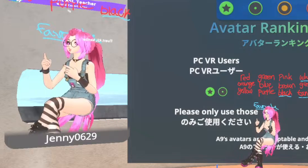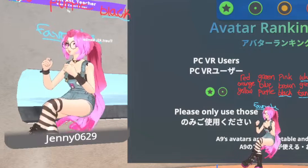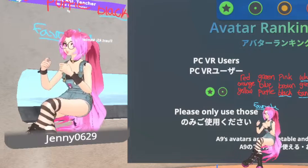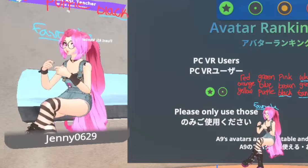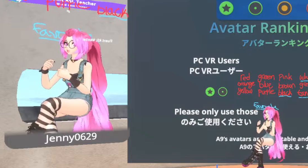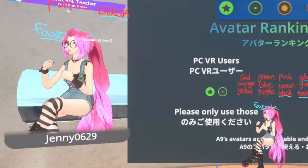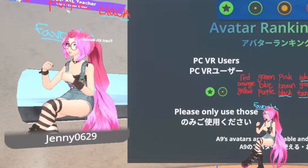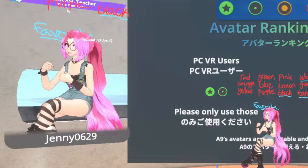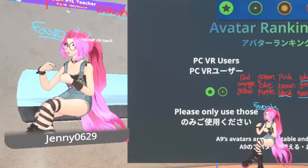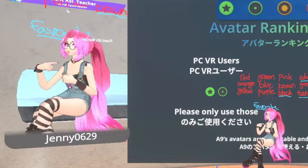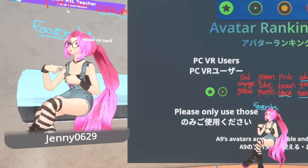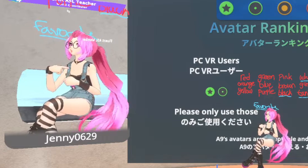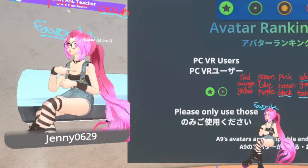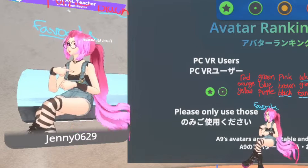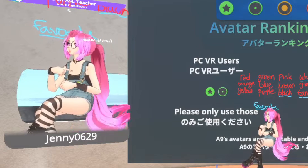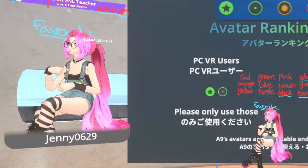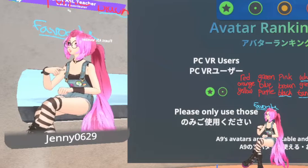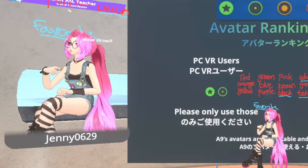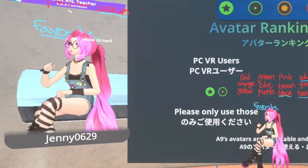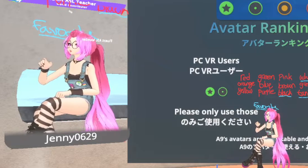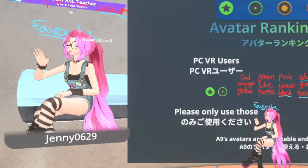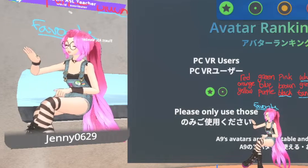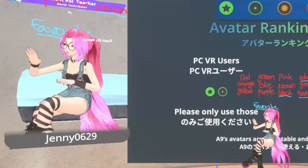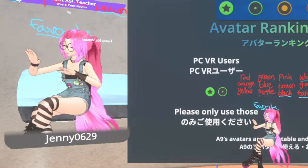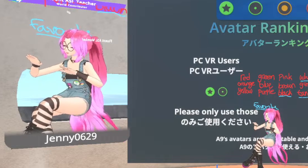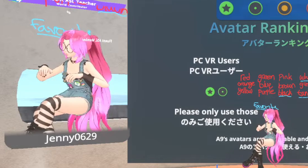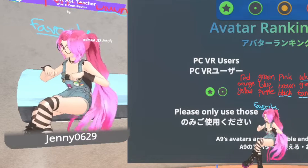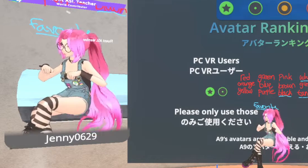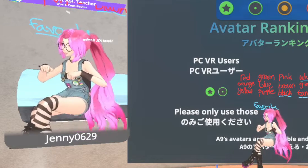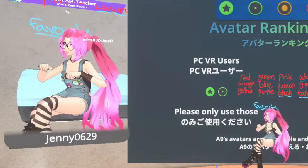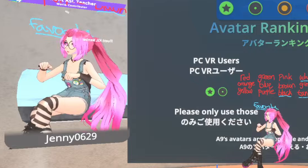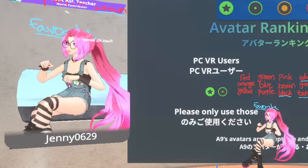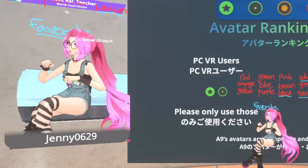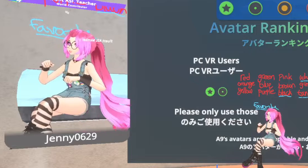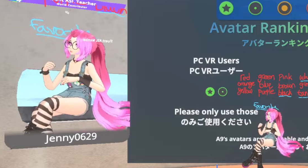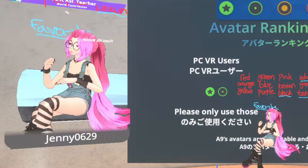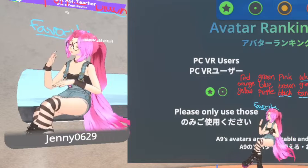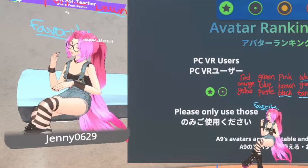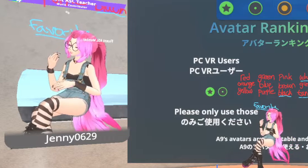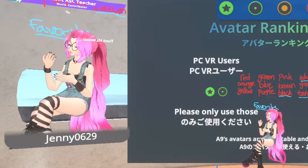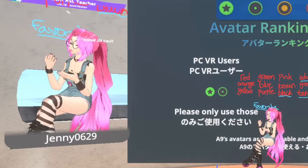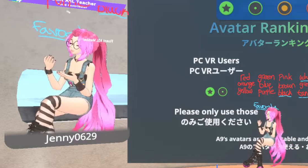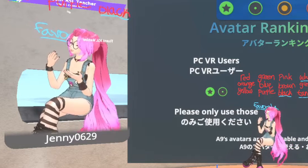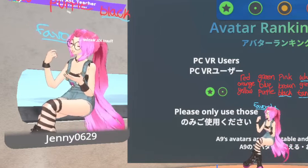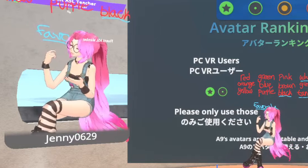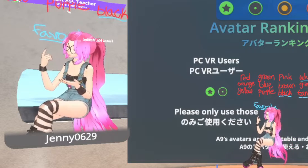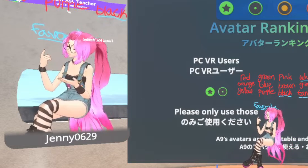it's kind of complicated. Like we are saying you own that